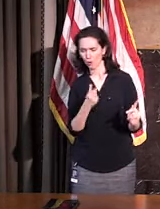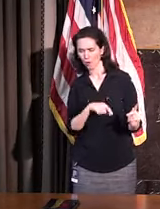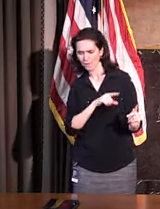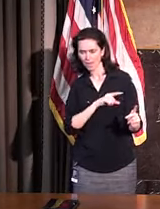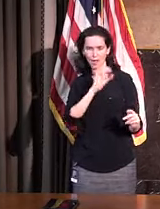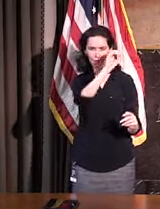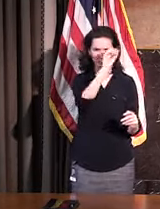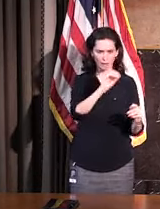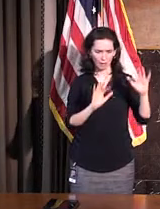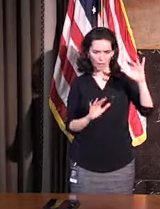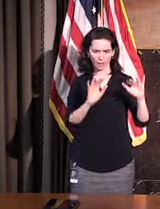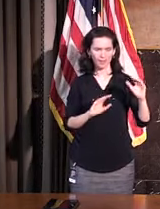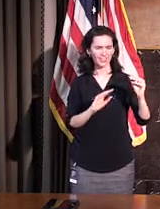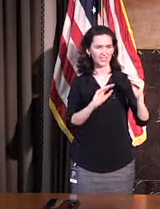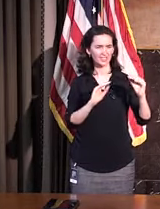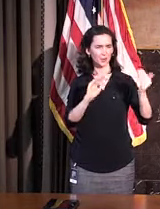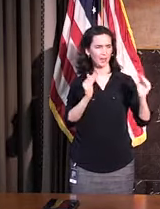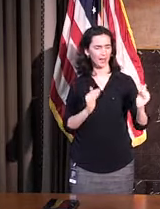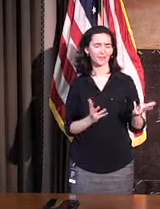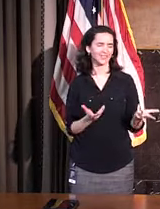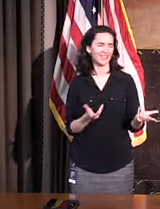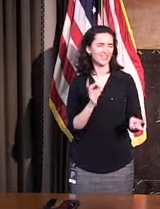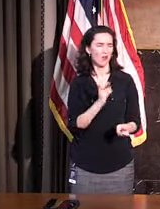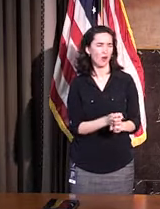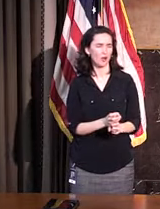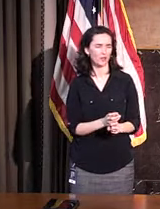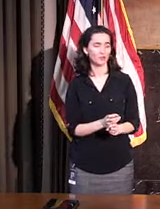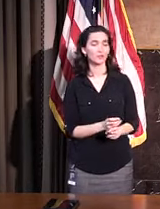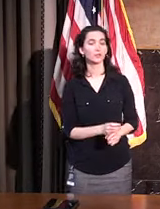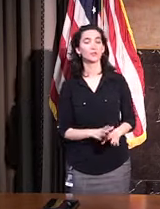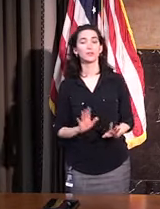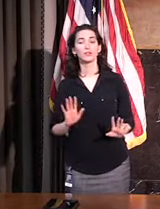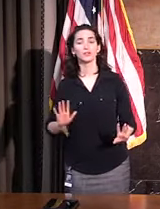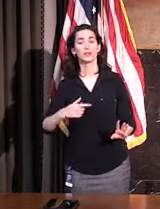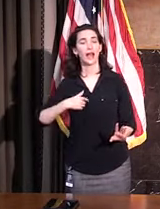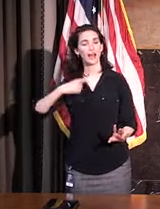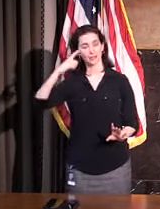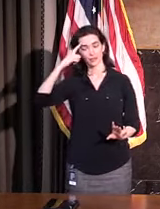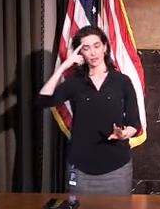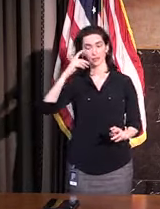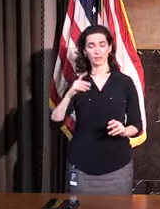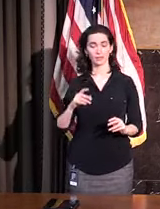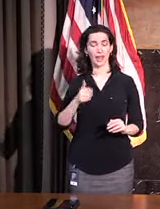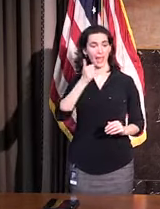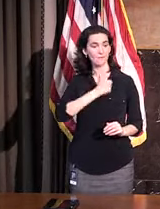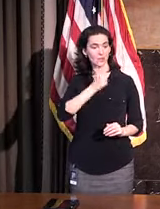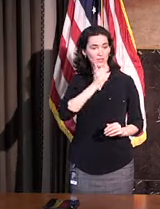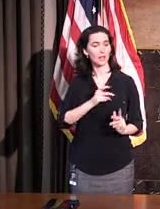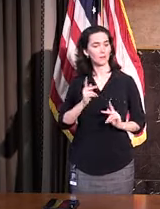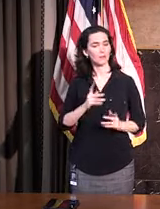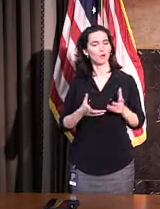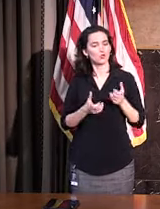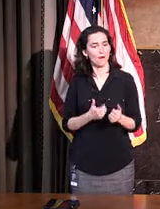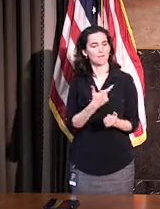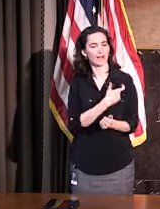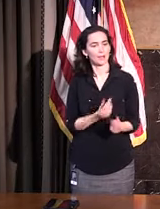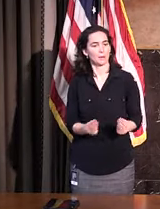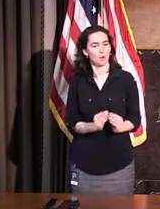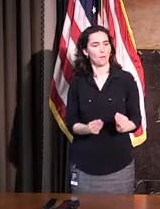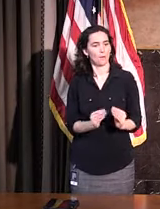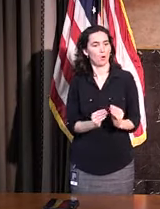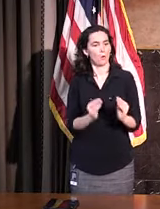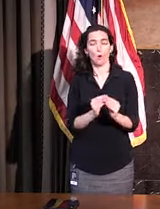we try and project. I think vaccine confidence only grows day by day. That's what the national data has shown.